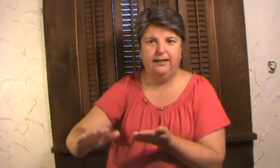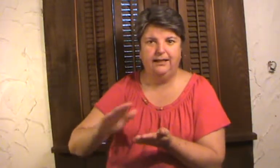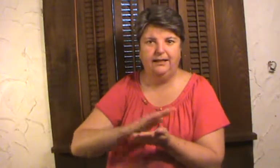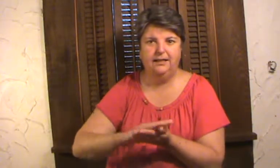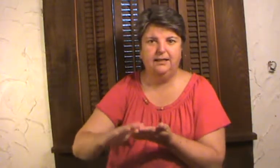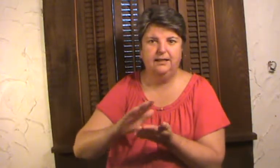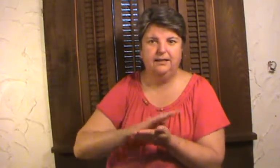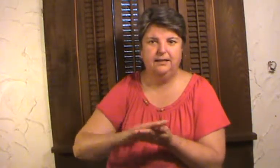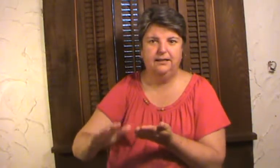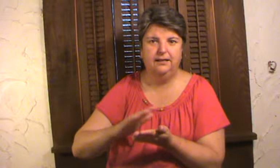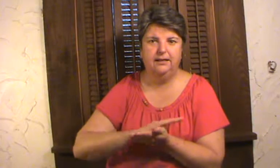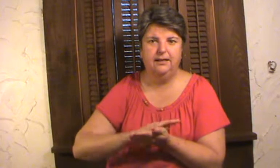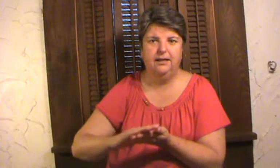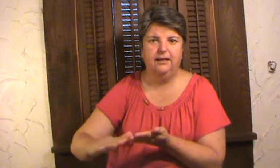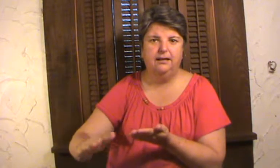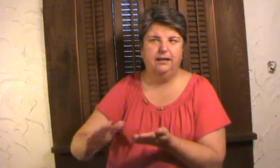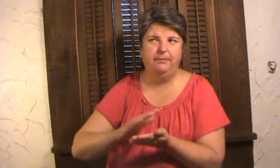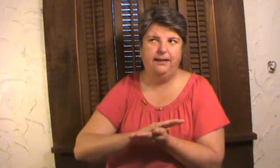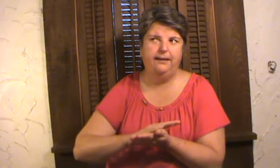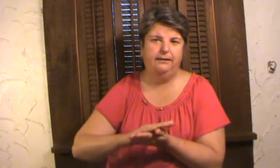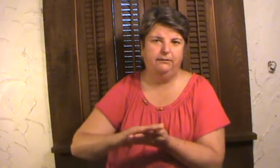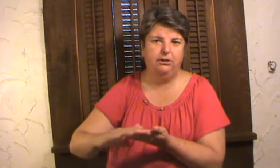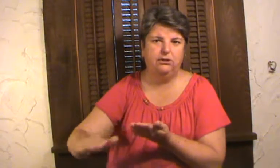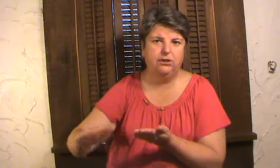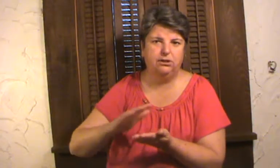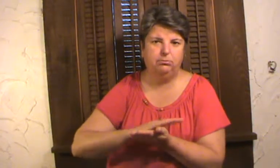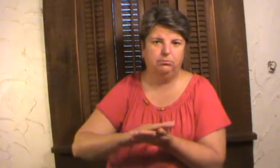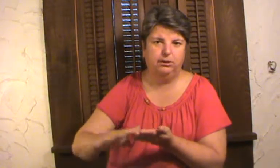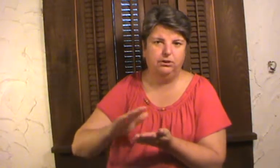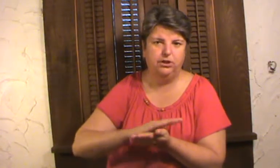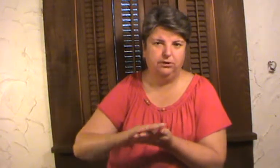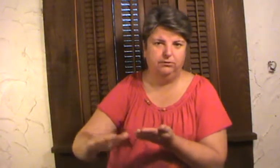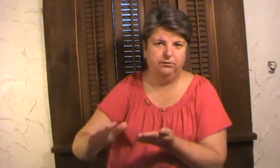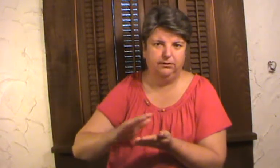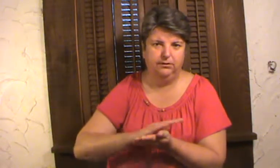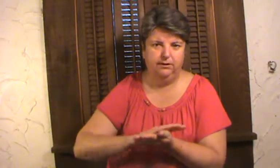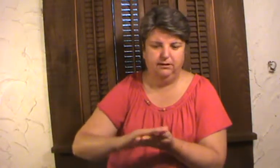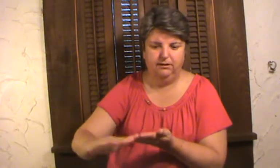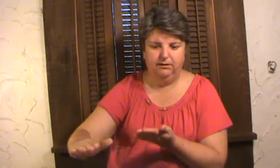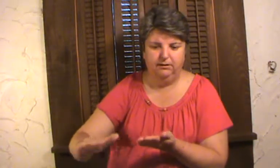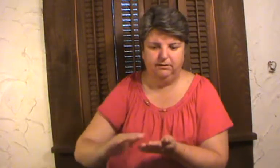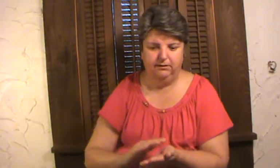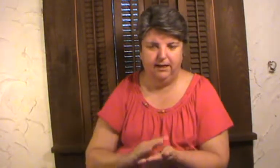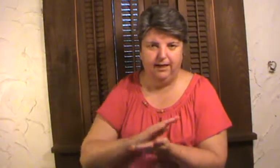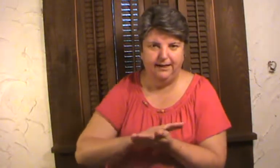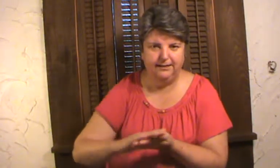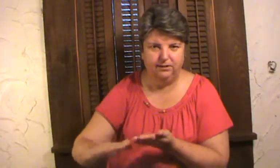Clean can be usually just one or two. And nice is